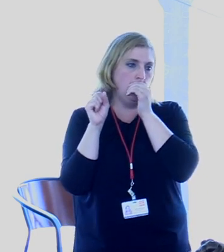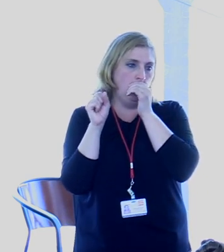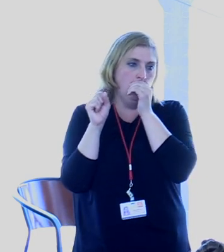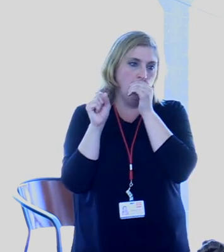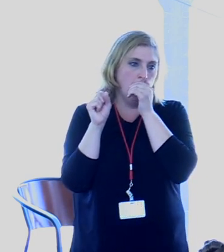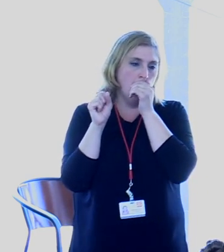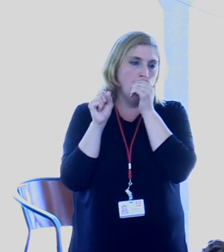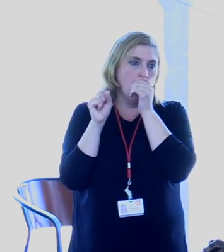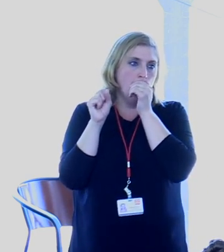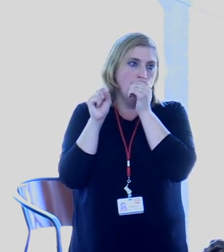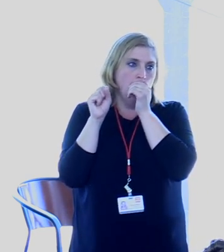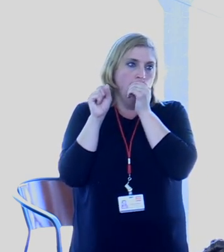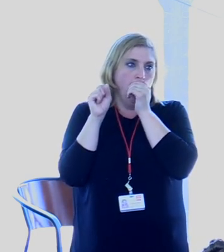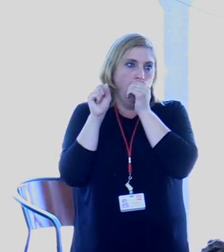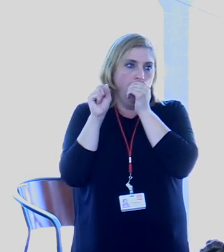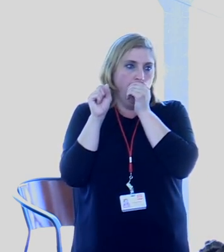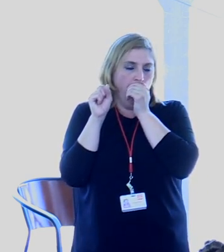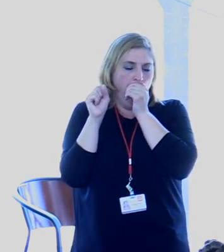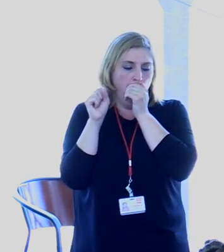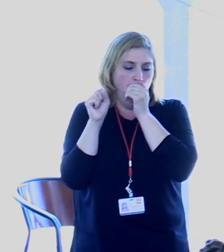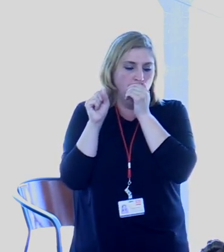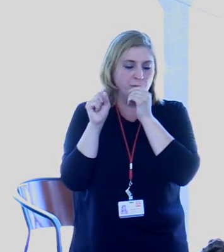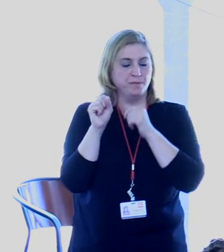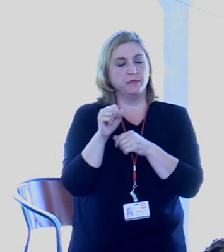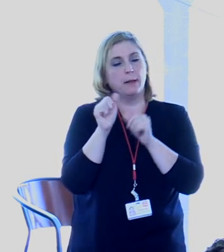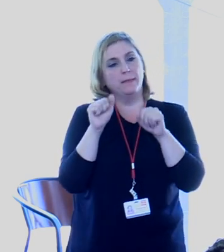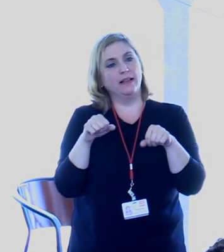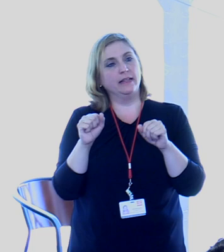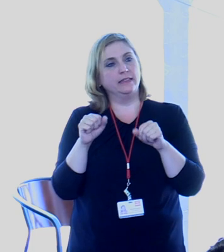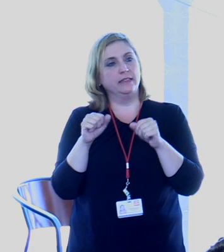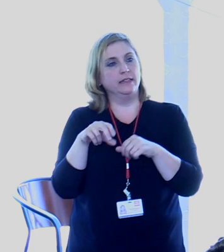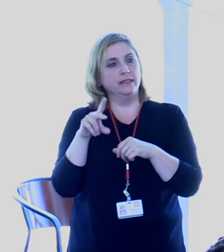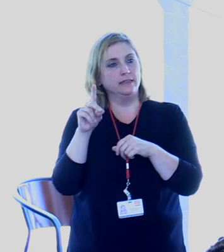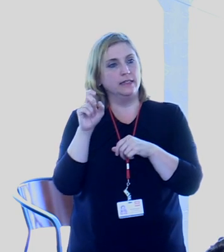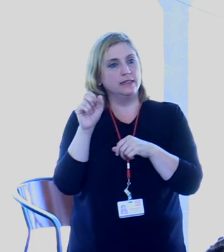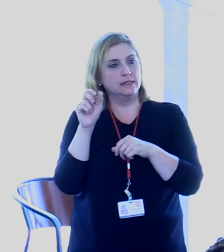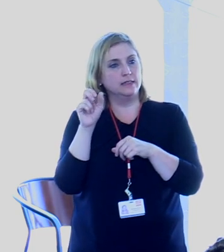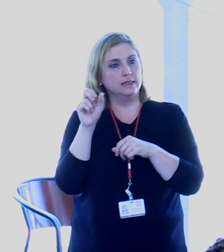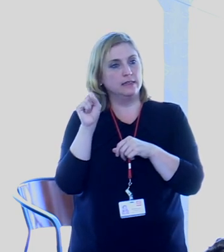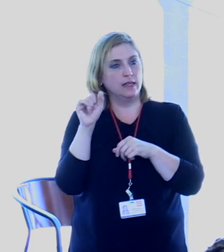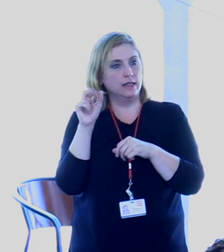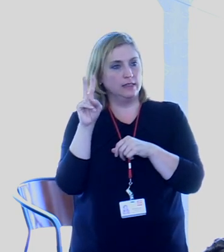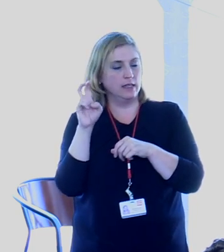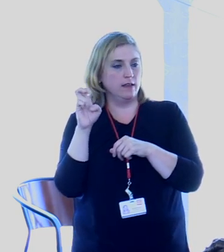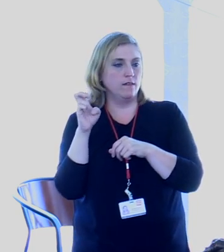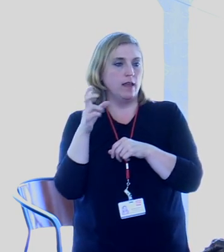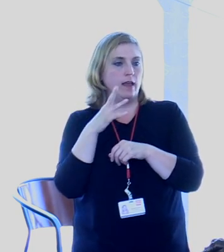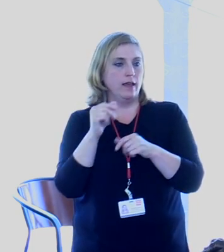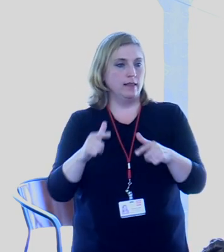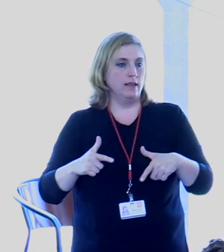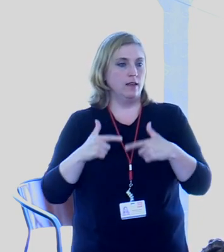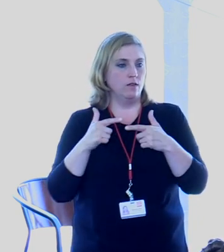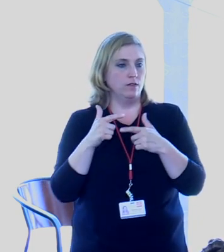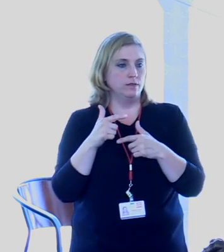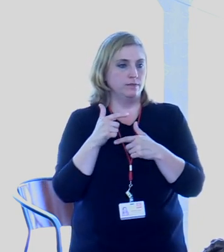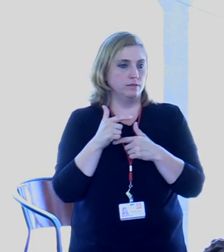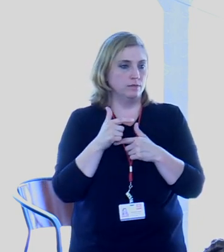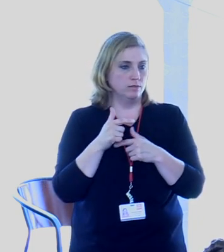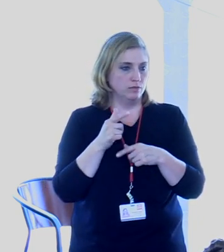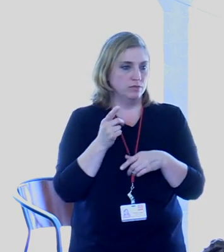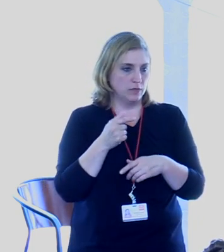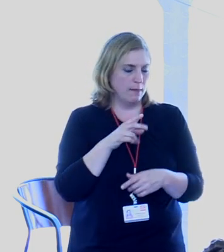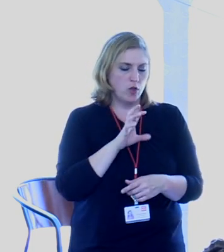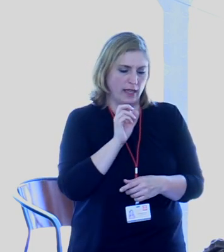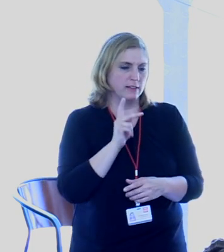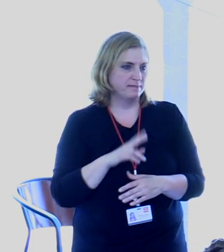nevertheless, there's this this ability to be decisive and also to live with uncertainty. And there is a